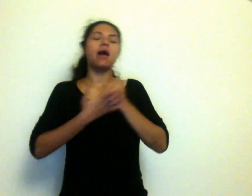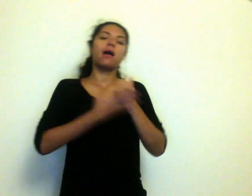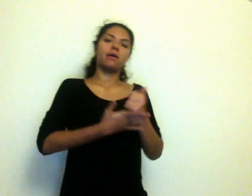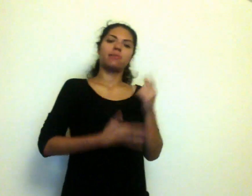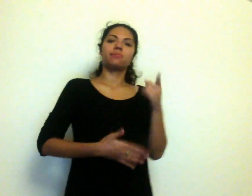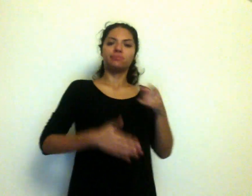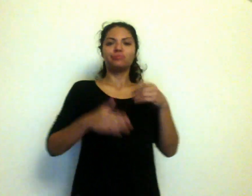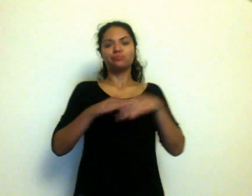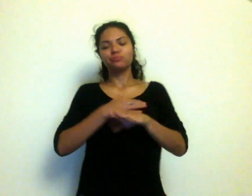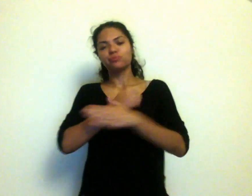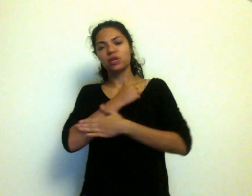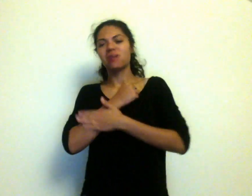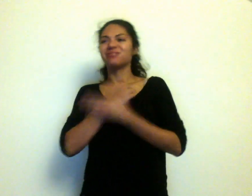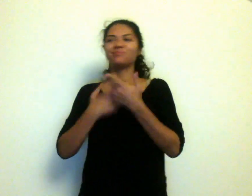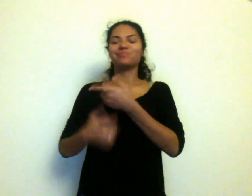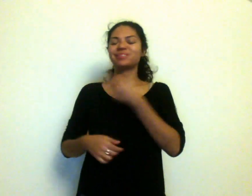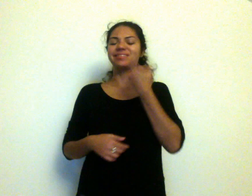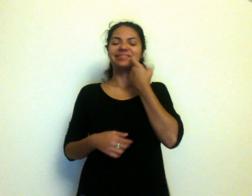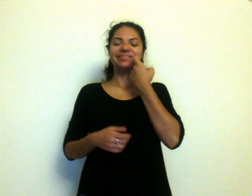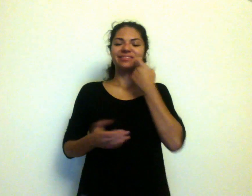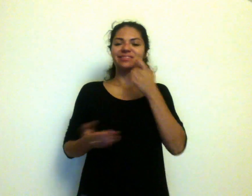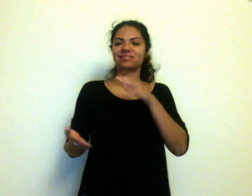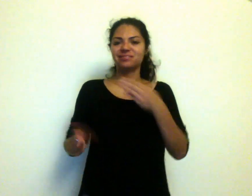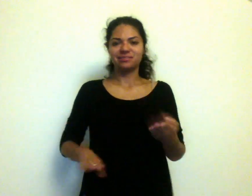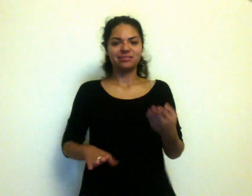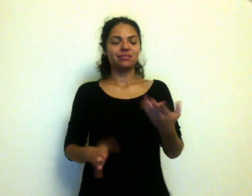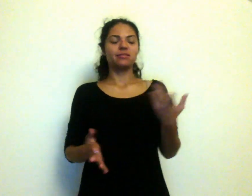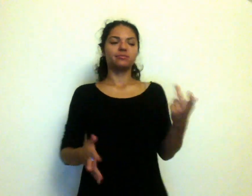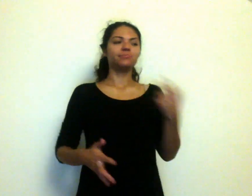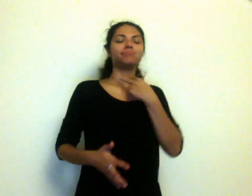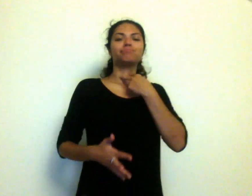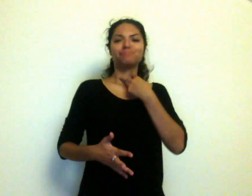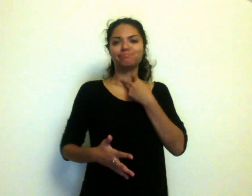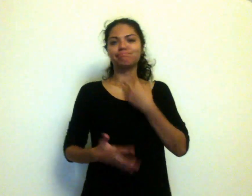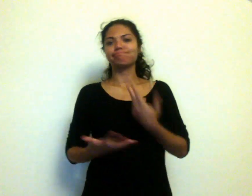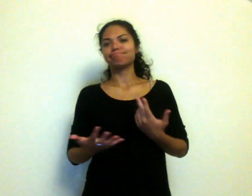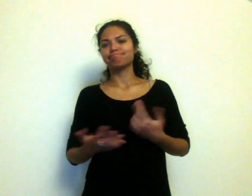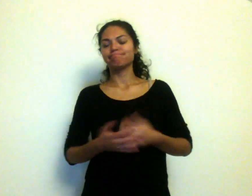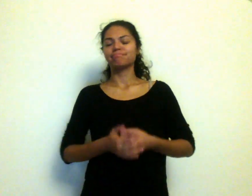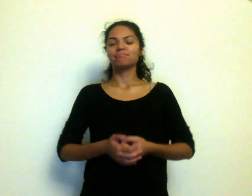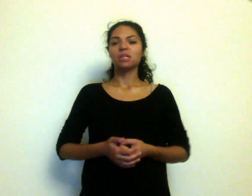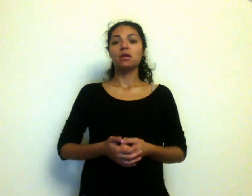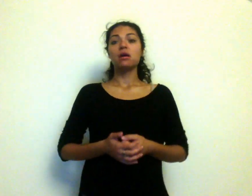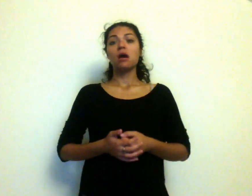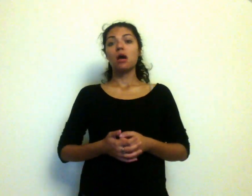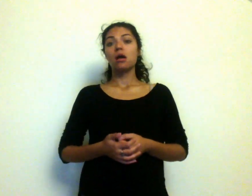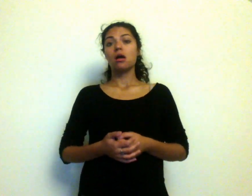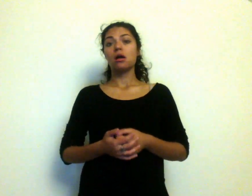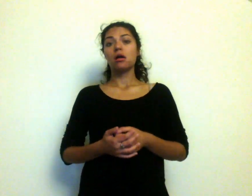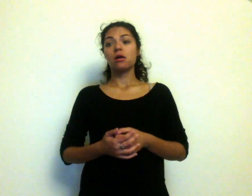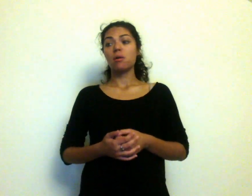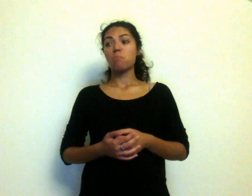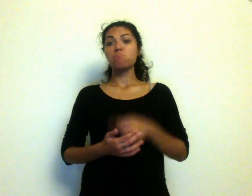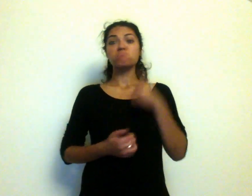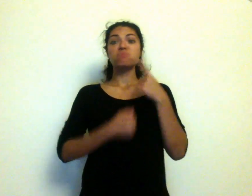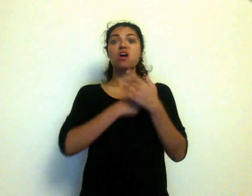away. But when he found out what had been said, he said, they will never change that line. He said, you don't tell a people of